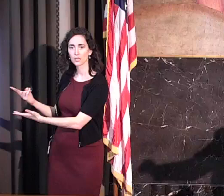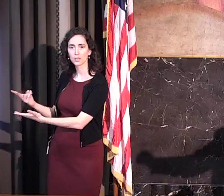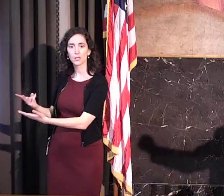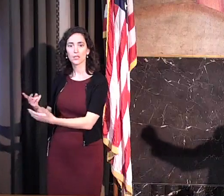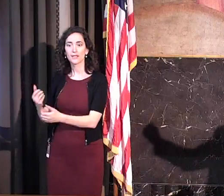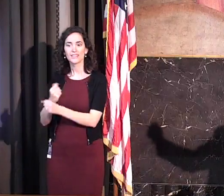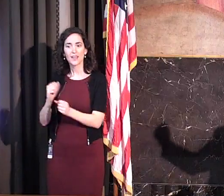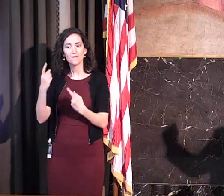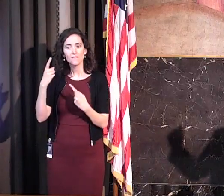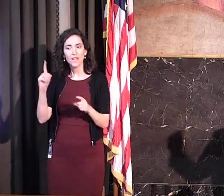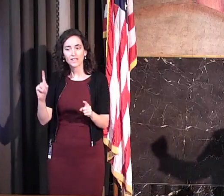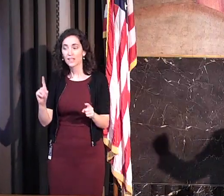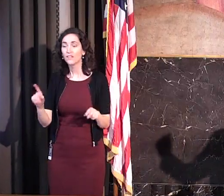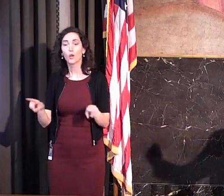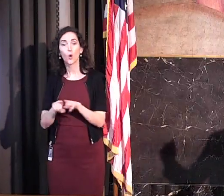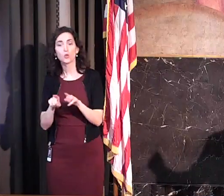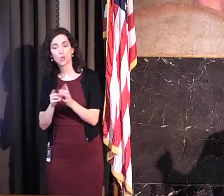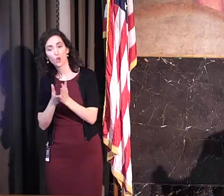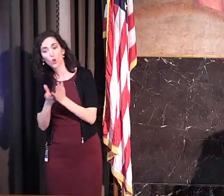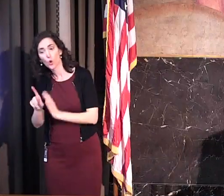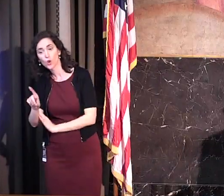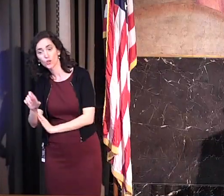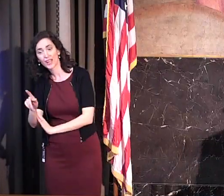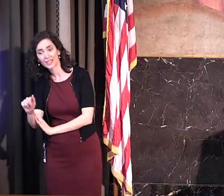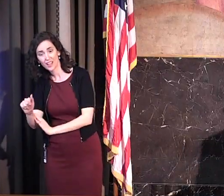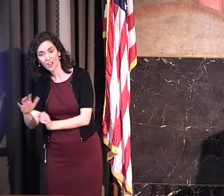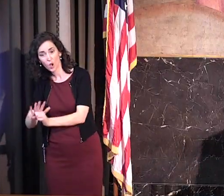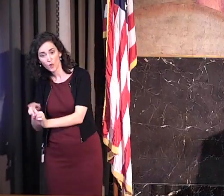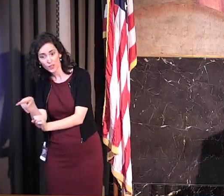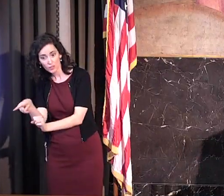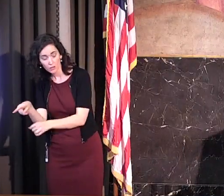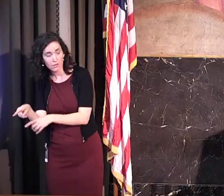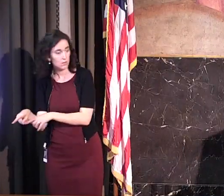Delta variant, because we have almost no cases in our nursing homes.